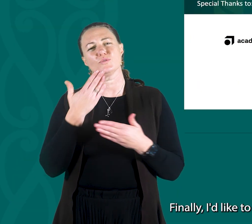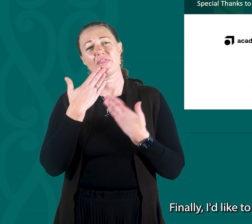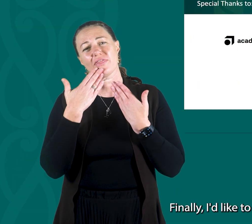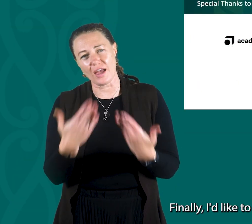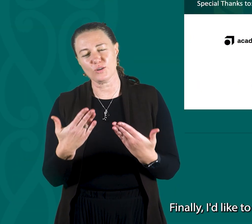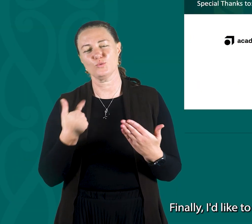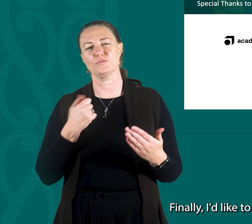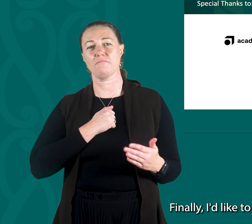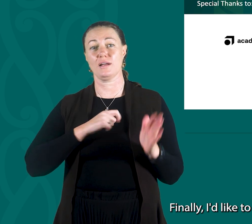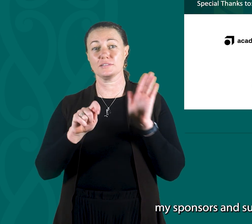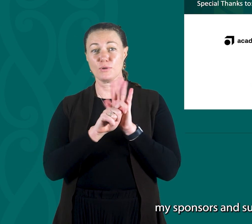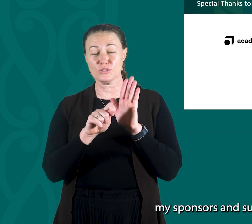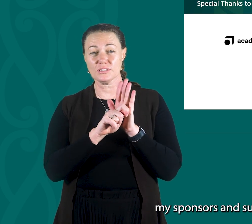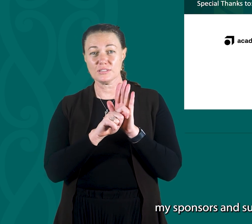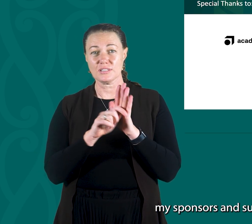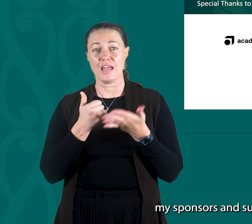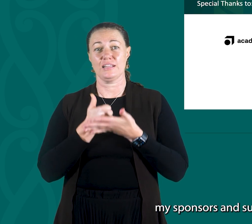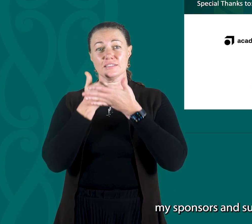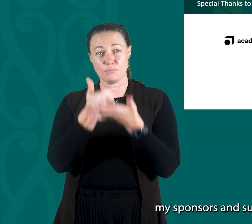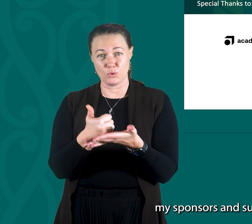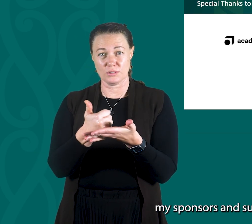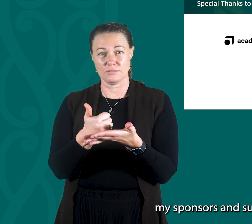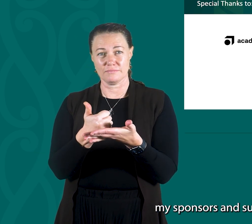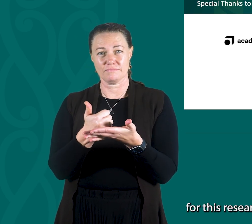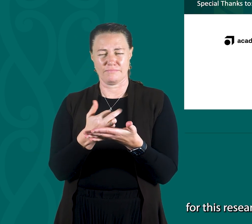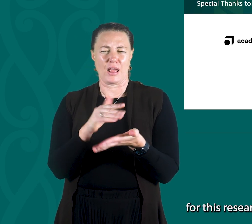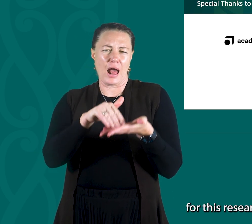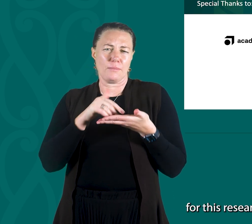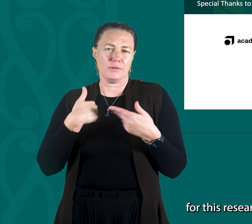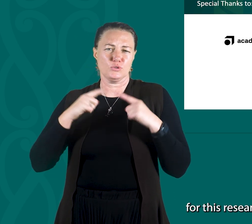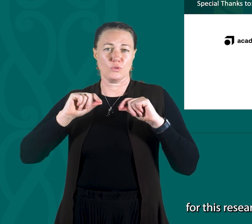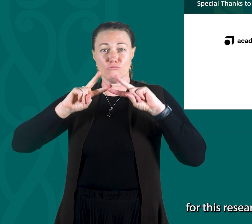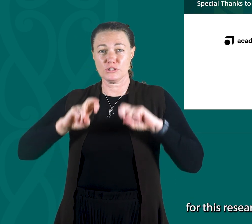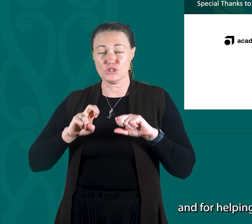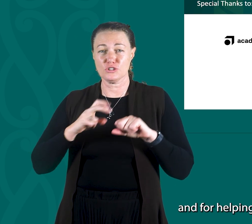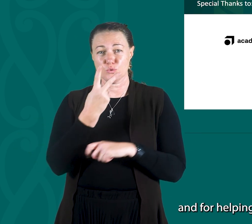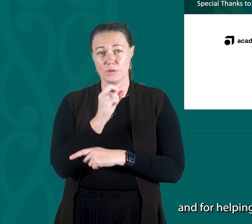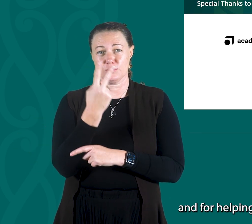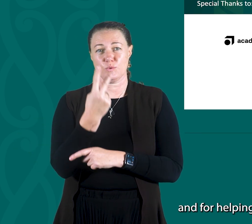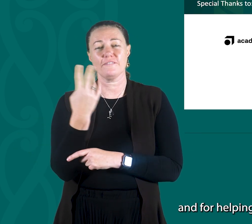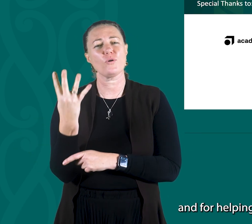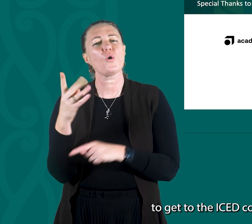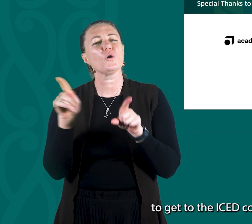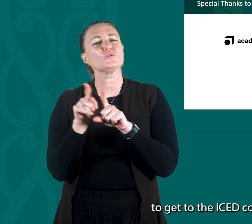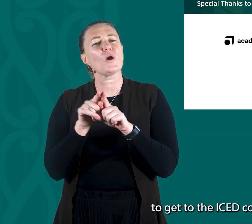Finally, I'd like to thank my sponsors and supporters for this research and for helping me to get to